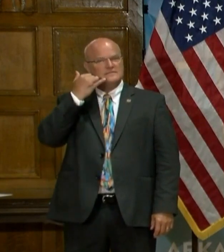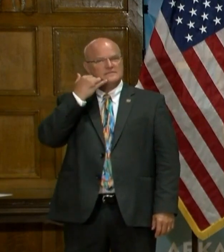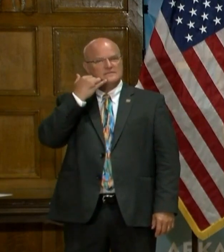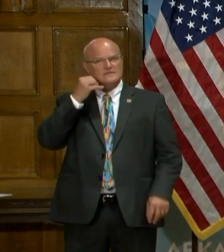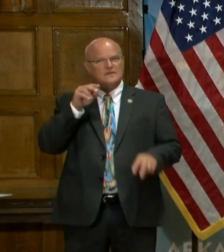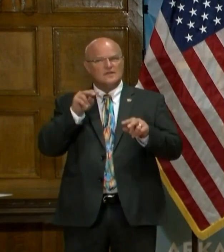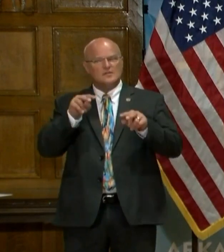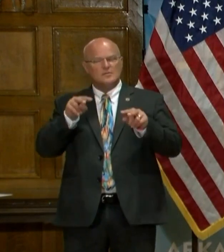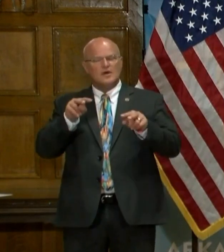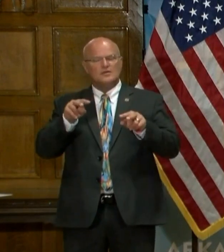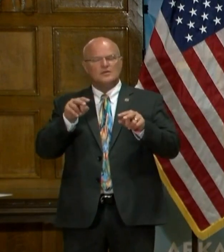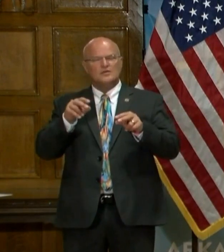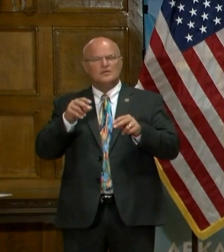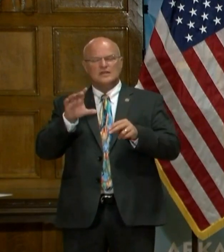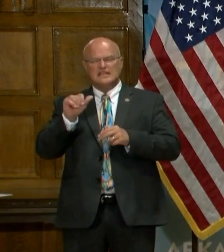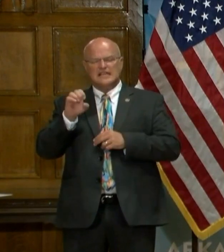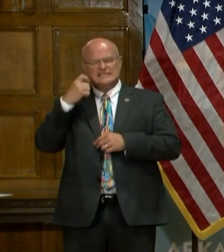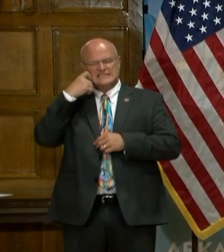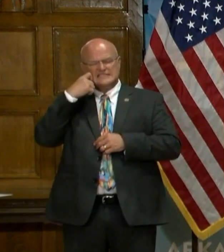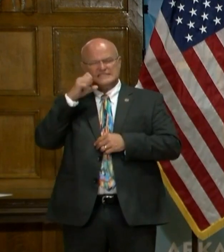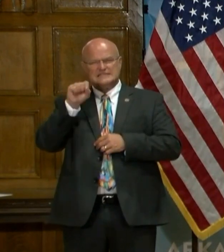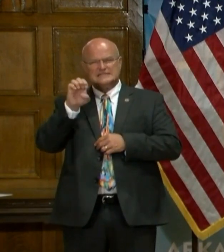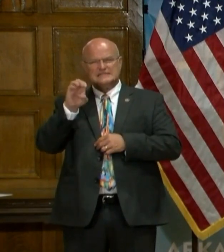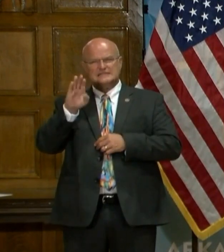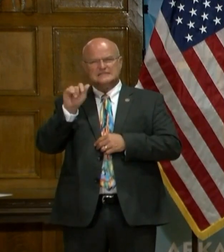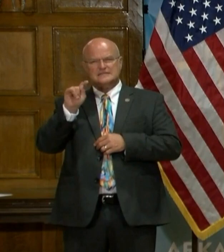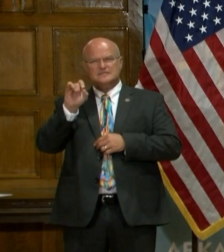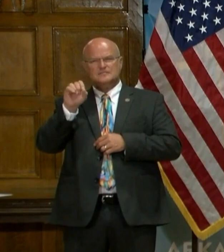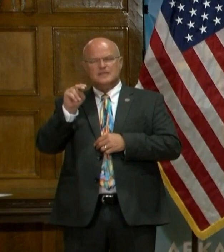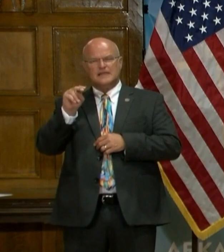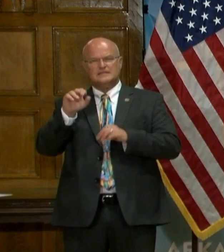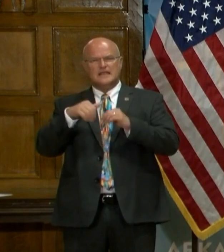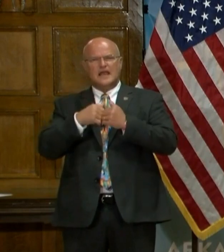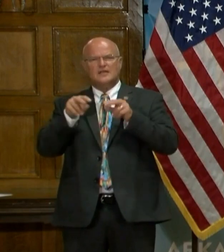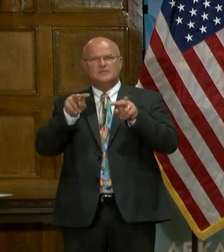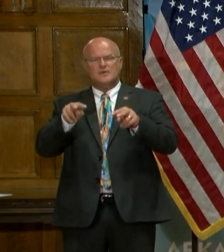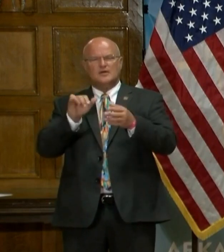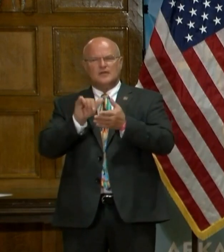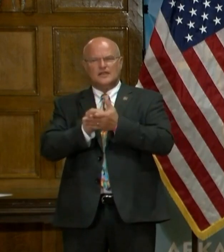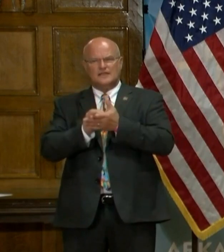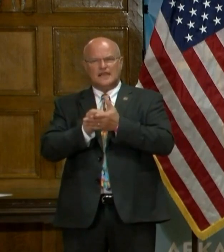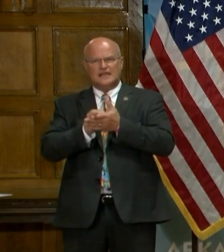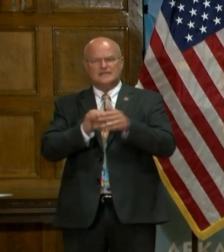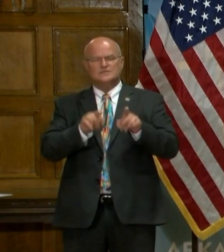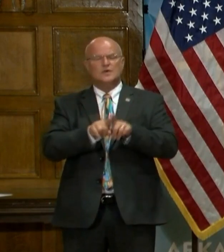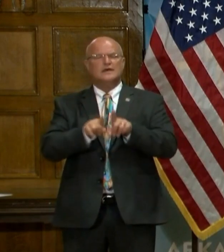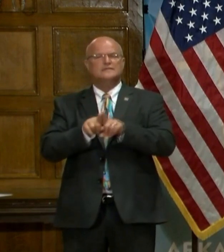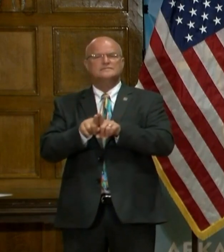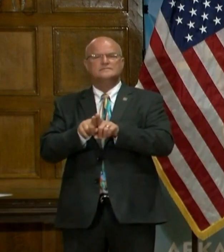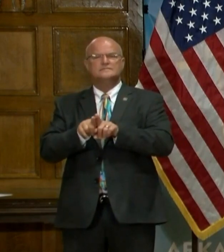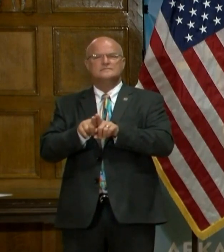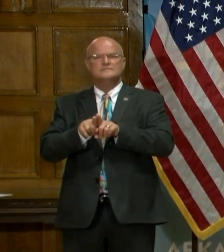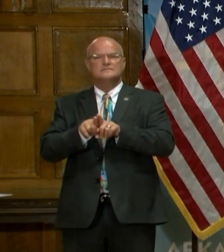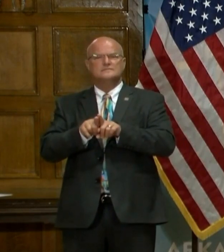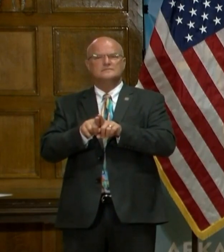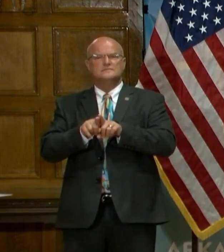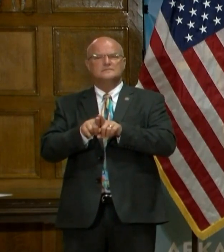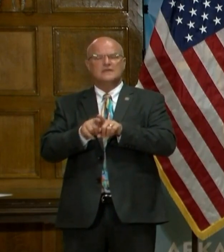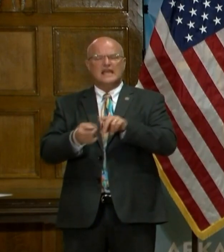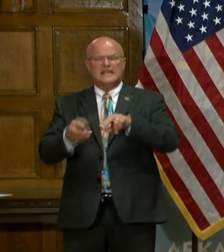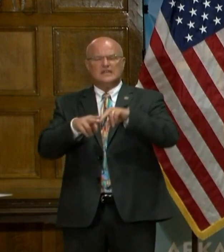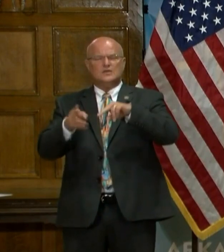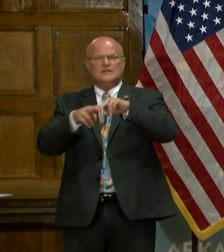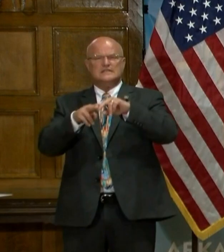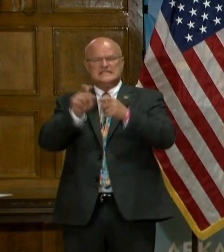cases in Sebastian County, Fort Smith. I know you guys are monitoring that as well. Can those increases be attributed